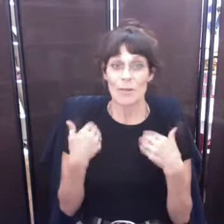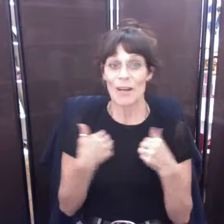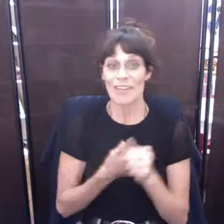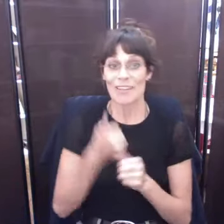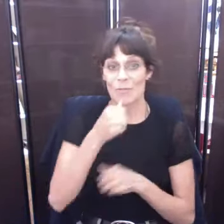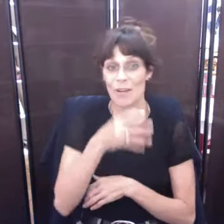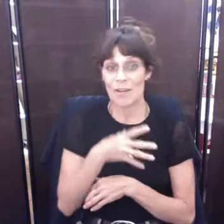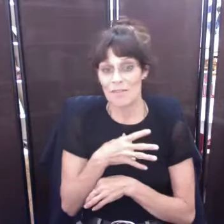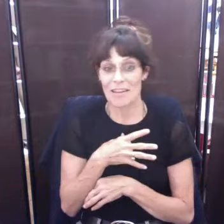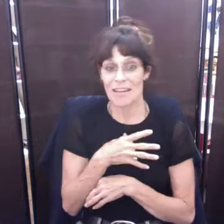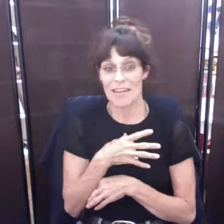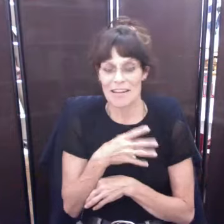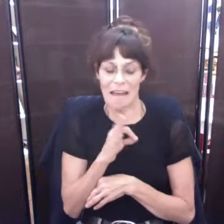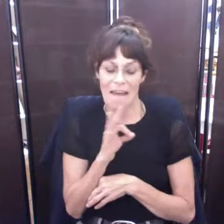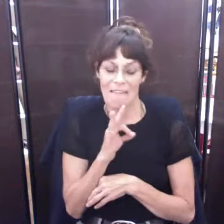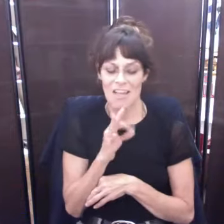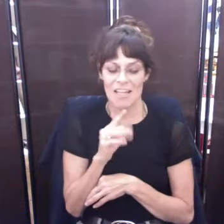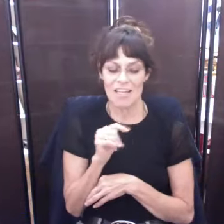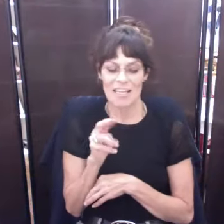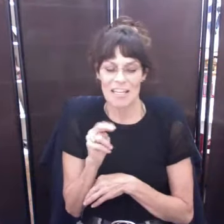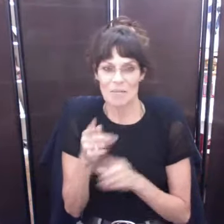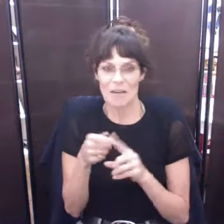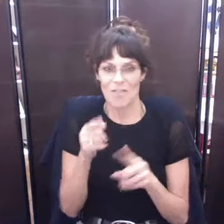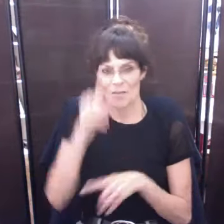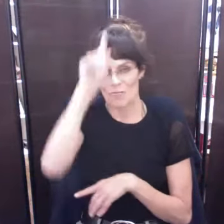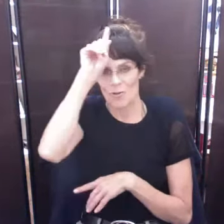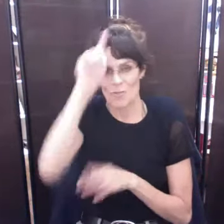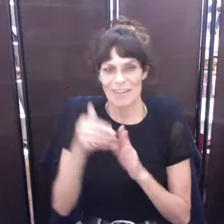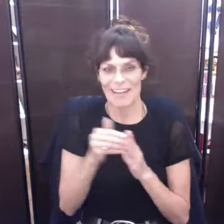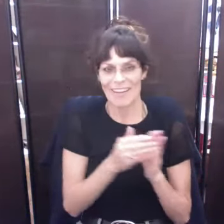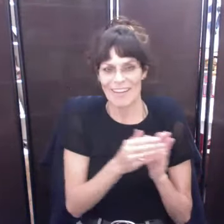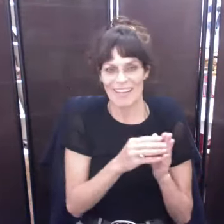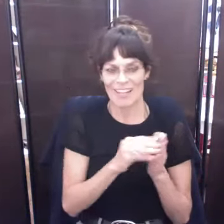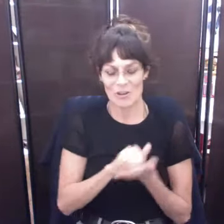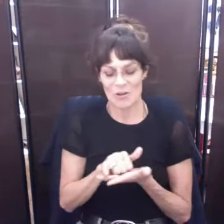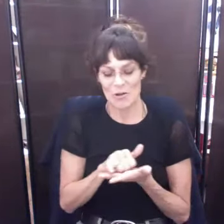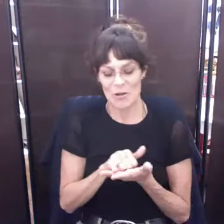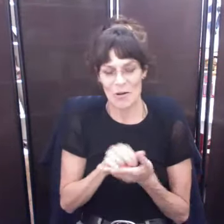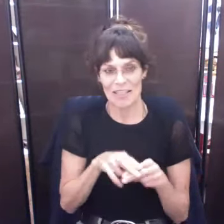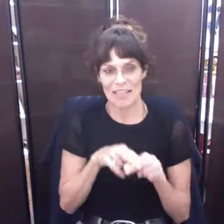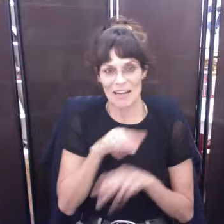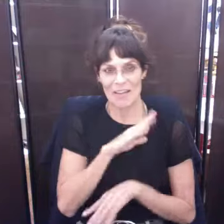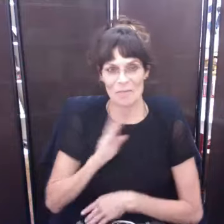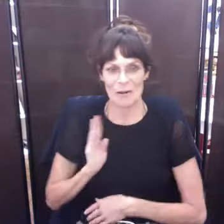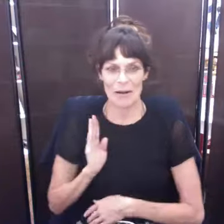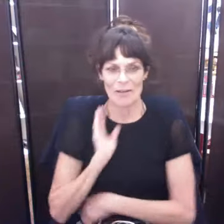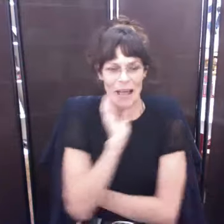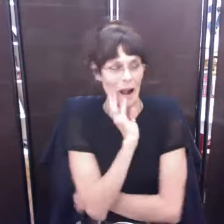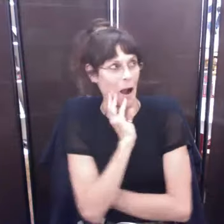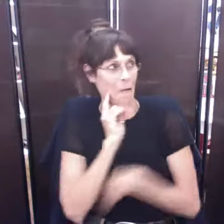and Tina from Germantown in New York, sitting on the board. I was like, what? Like if